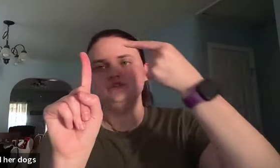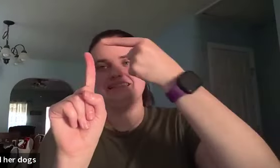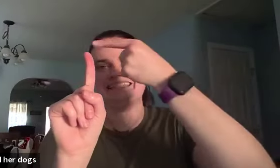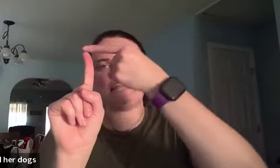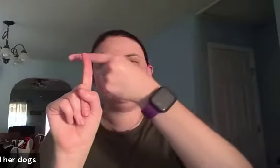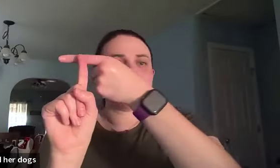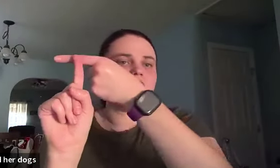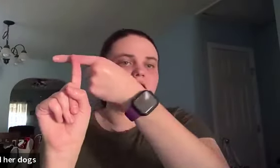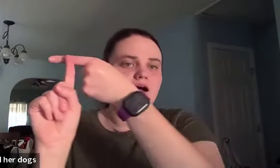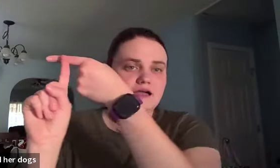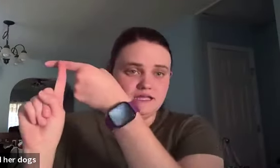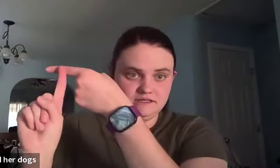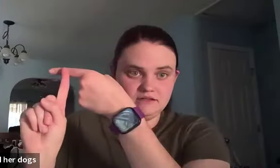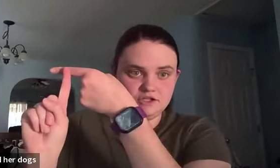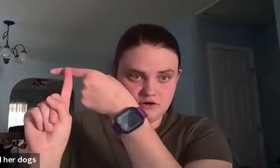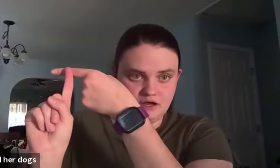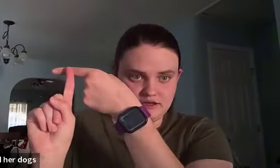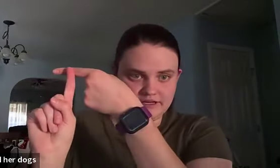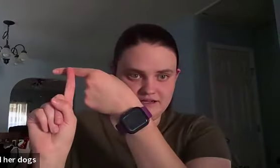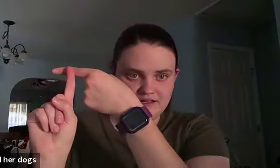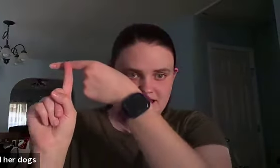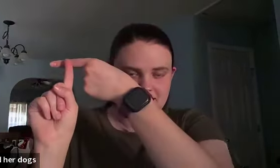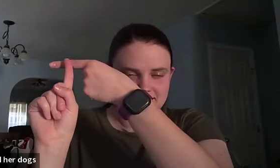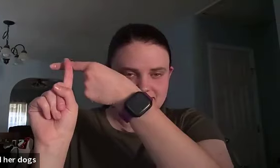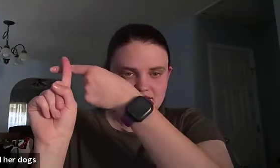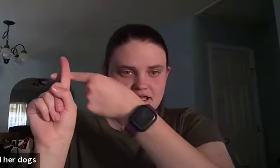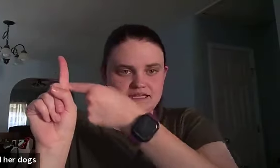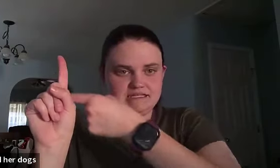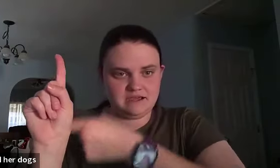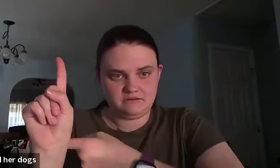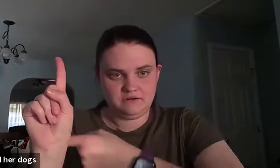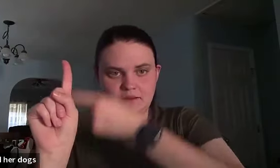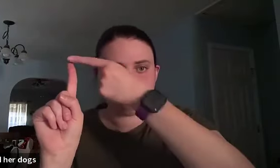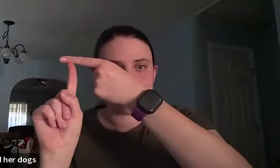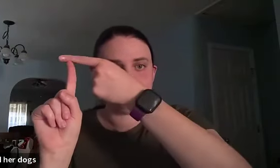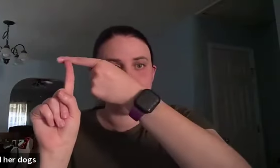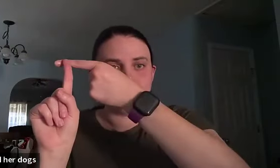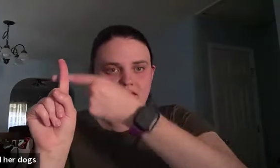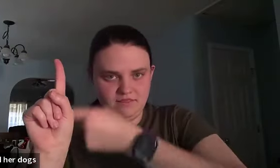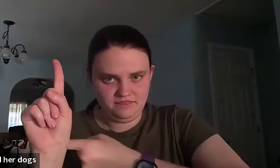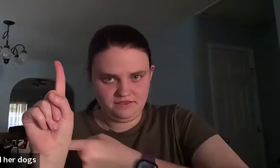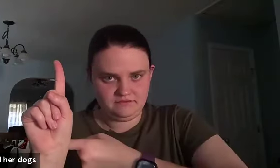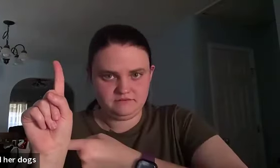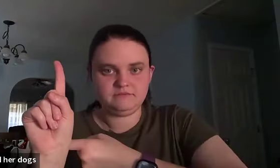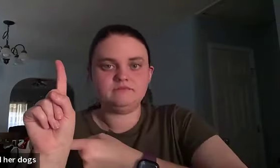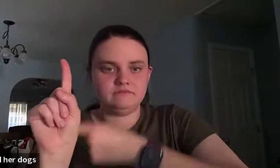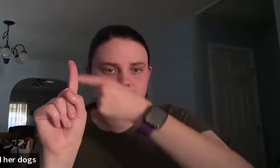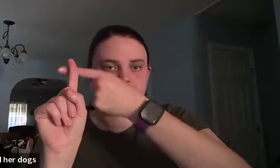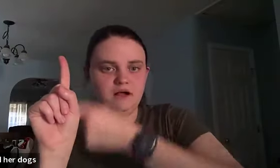to slide it behind your non-dominant and slide it down. Month.